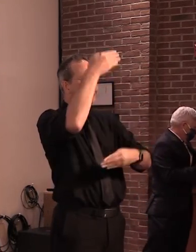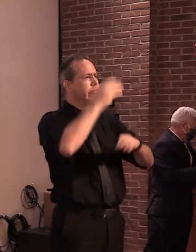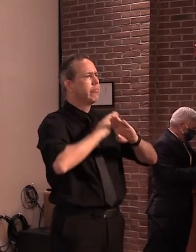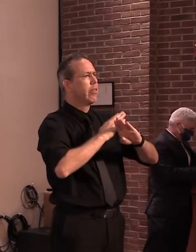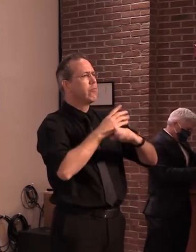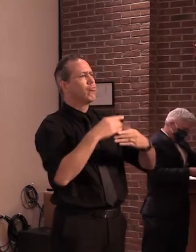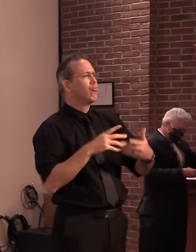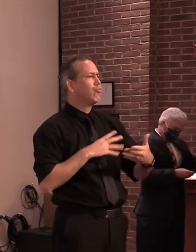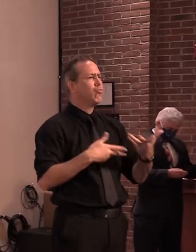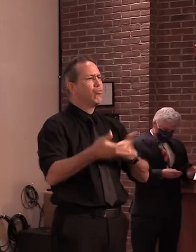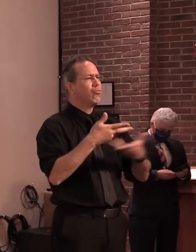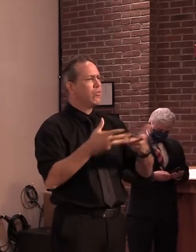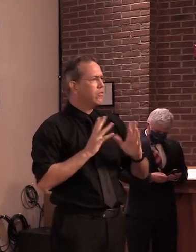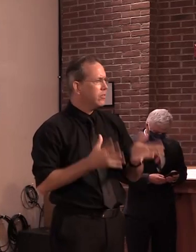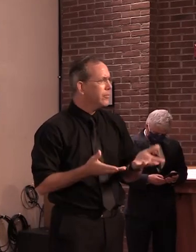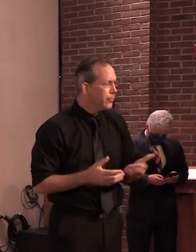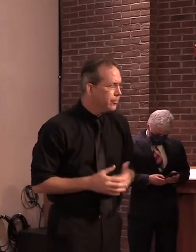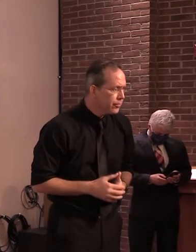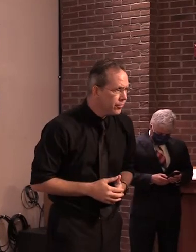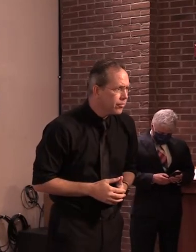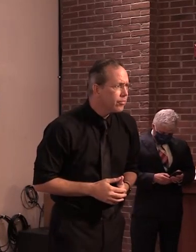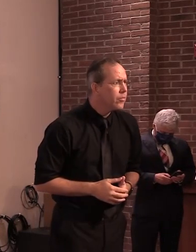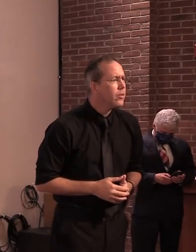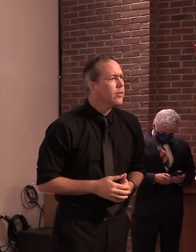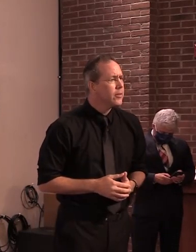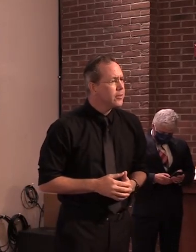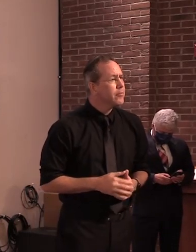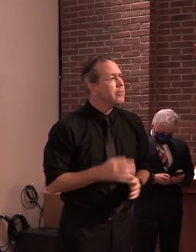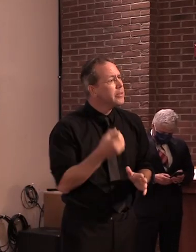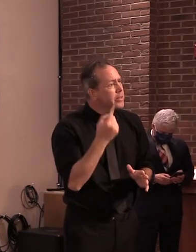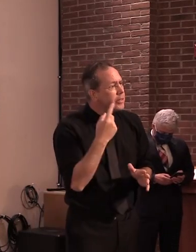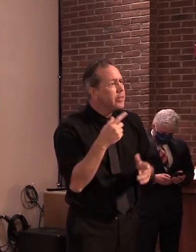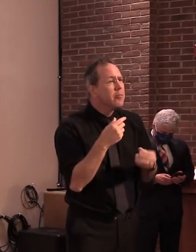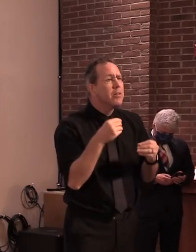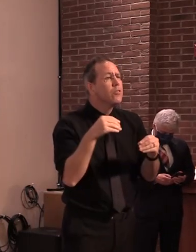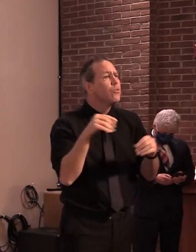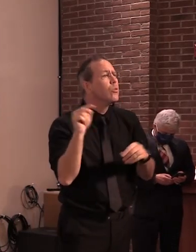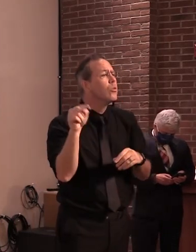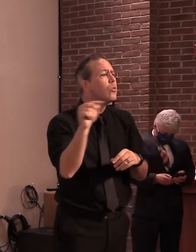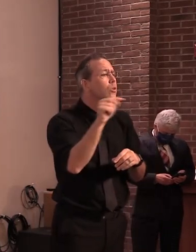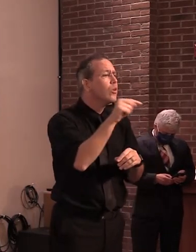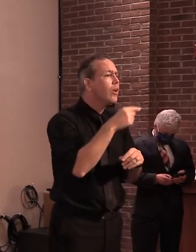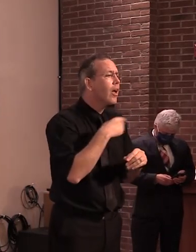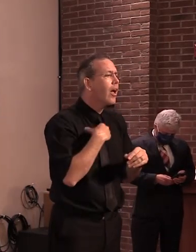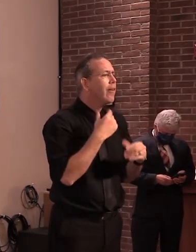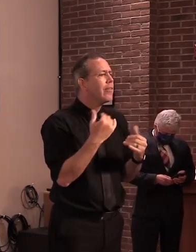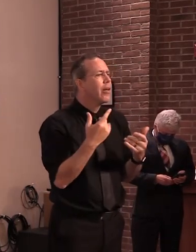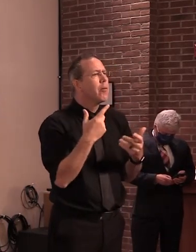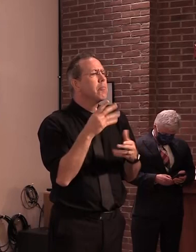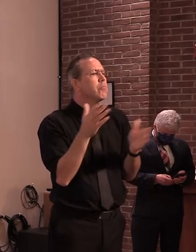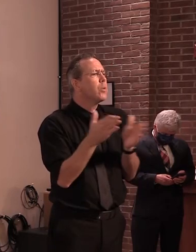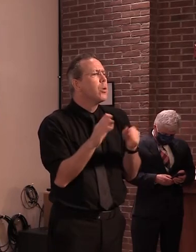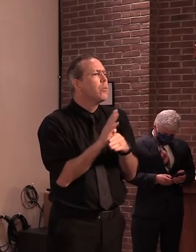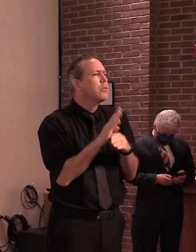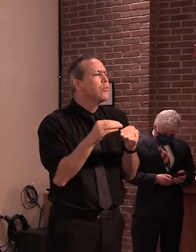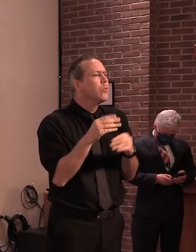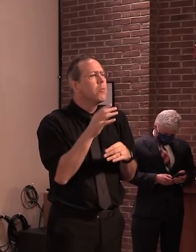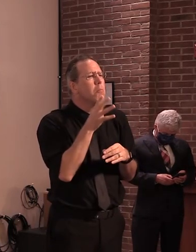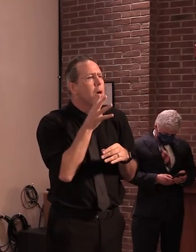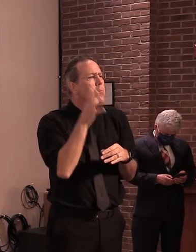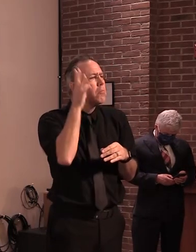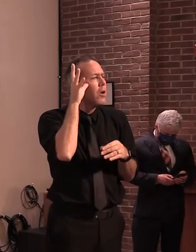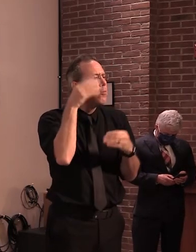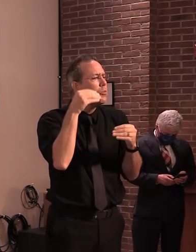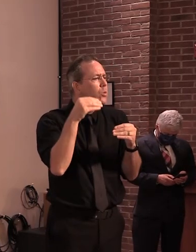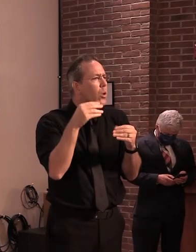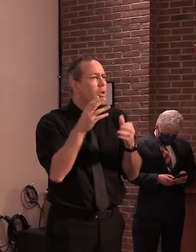low. And many of our retail facilities obviously are sort of mom and pop, but others are very large. And